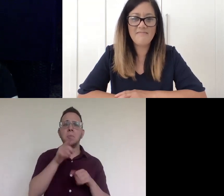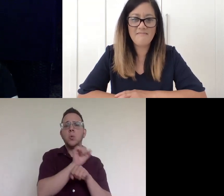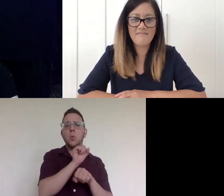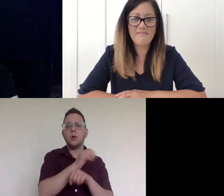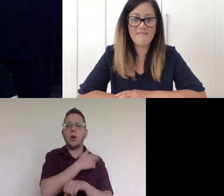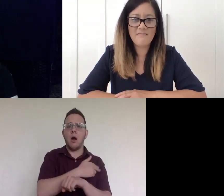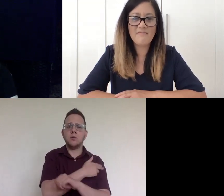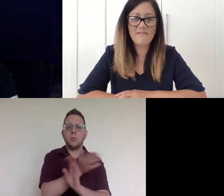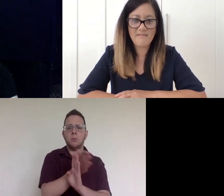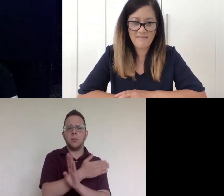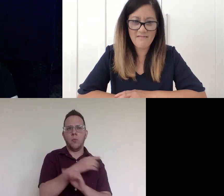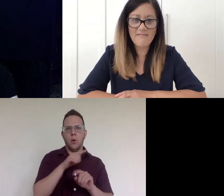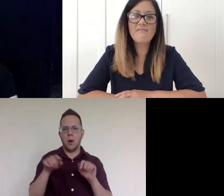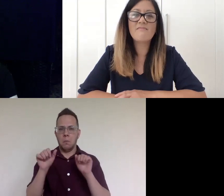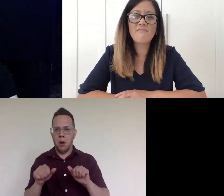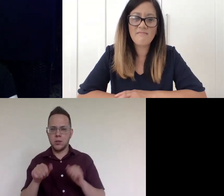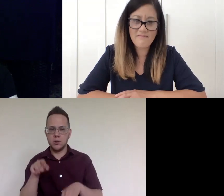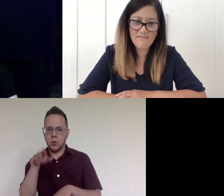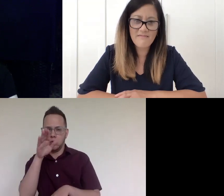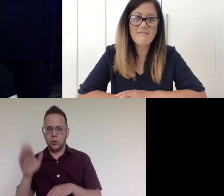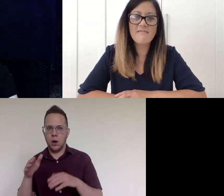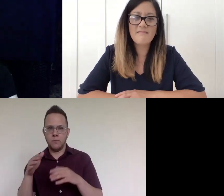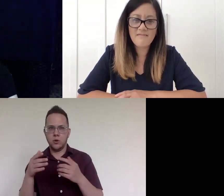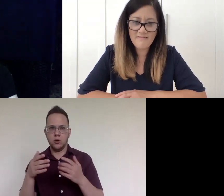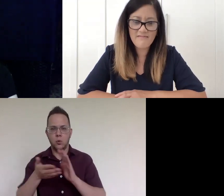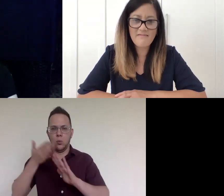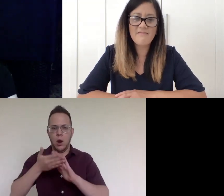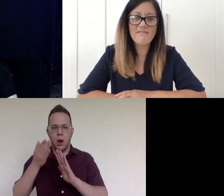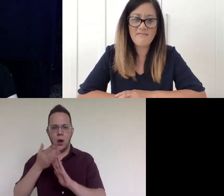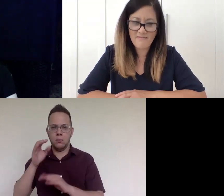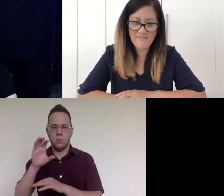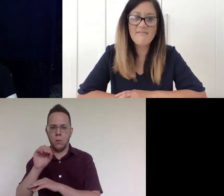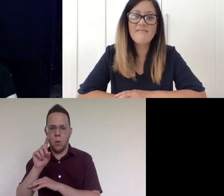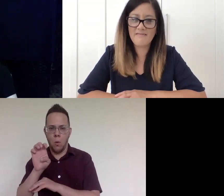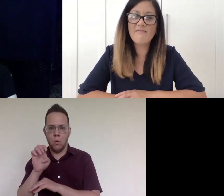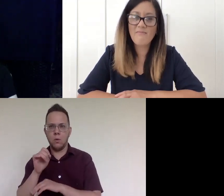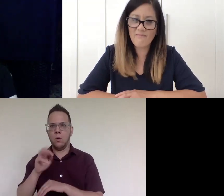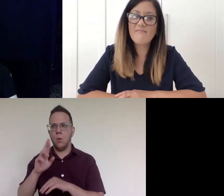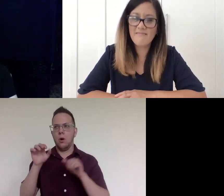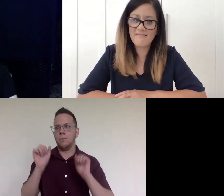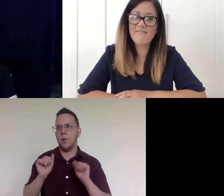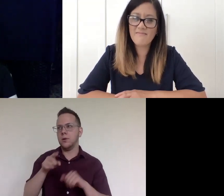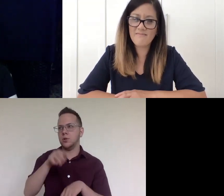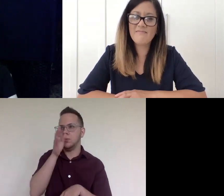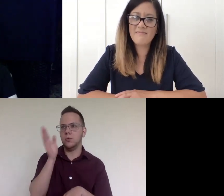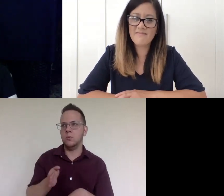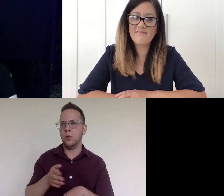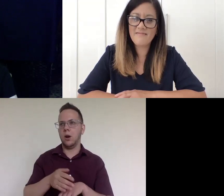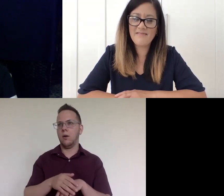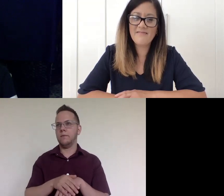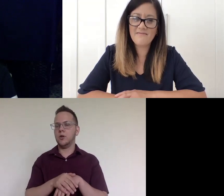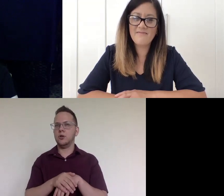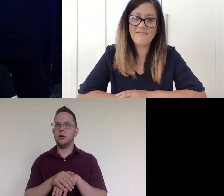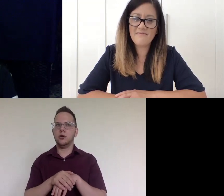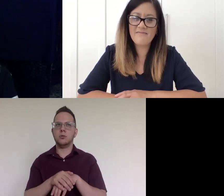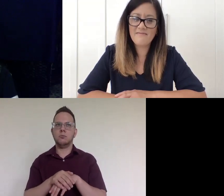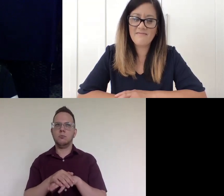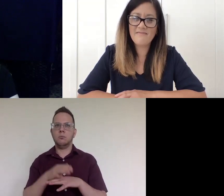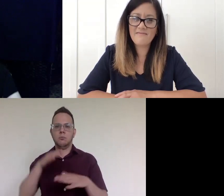new information. Maybe you've worked in a hospital before, but maybe you haven't. Or maybe you've never run a code.